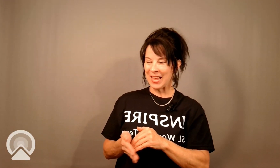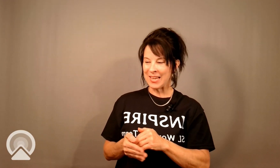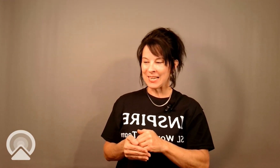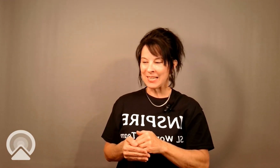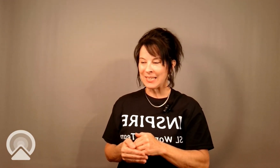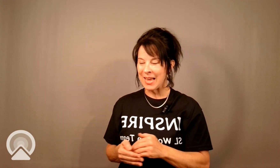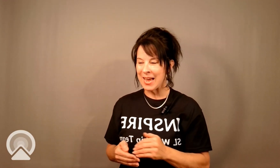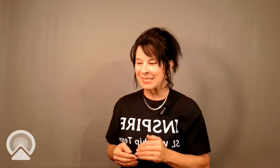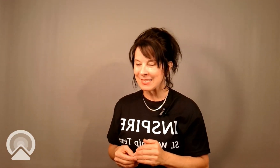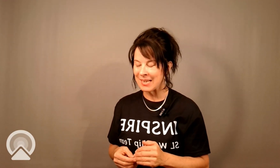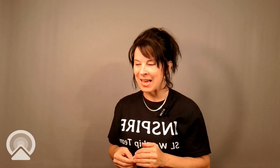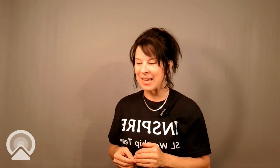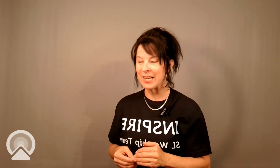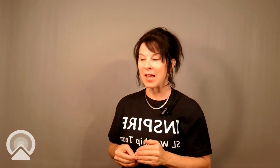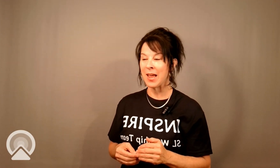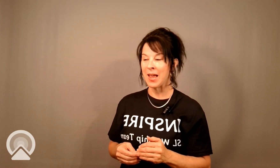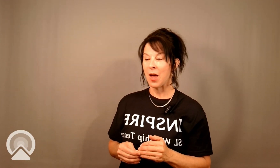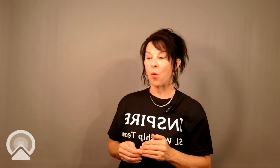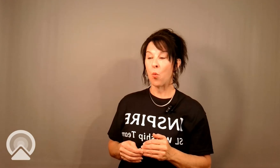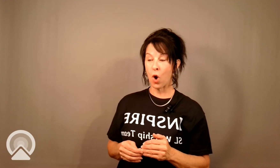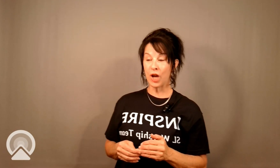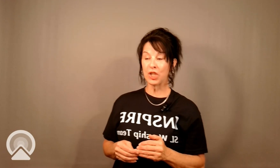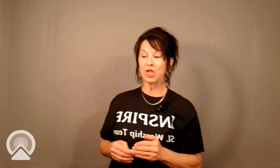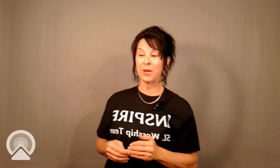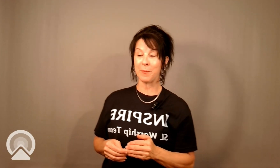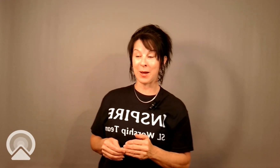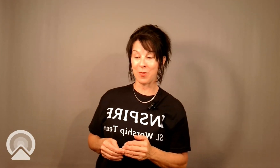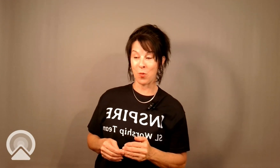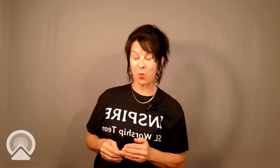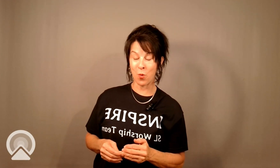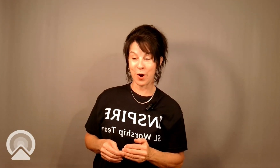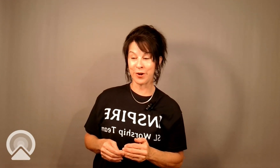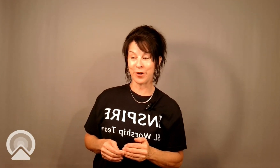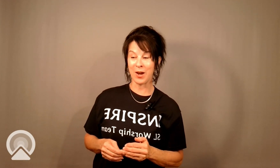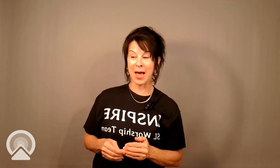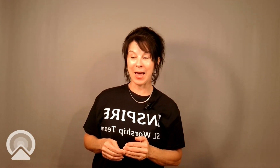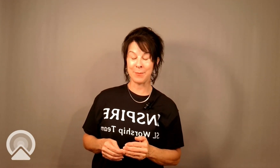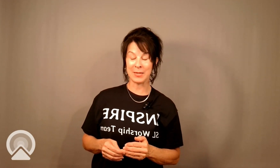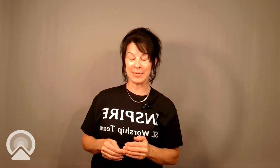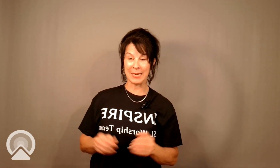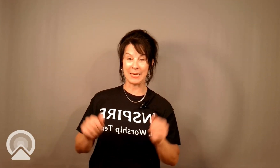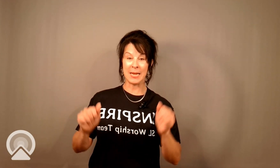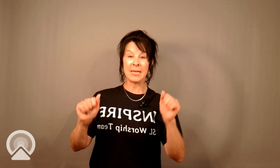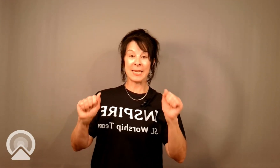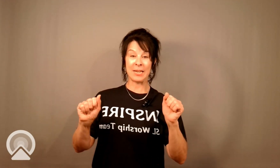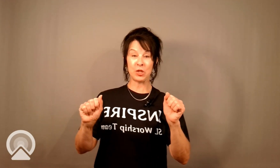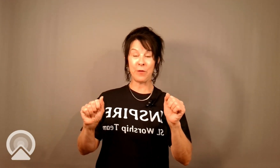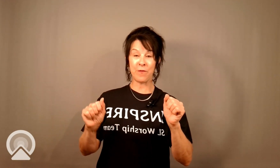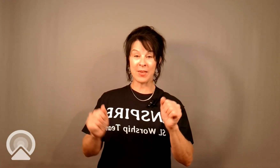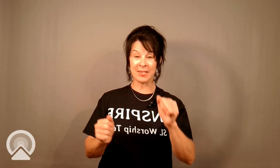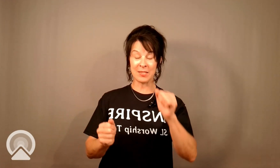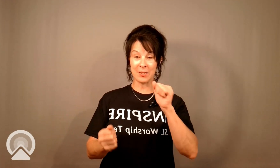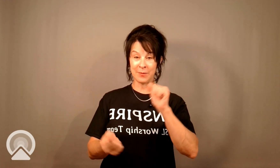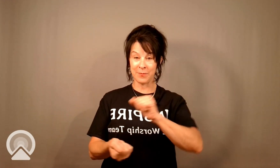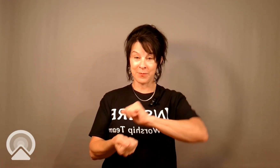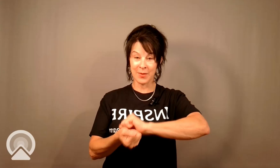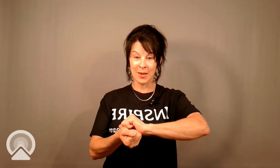And last line, washed by the water, I'm clean. Take two fists,